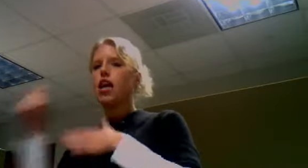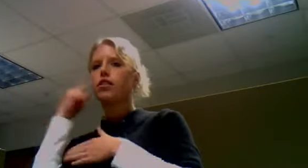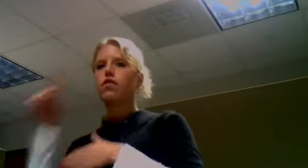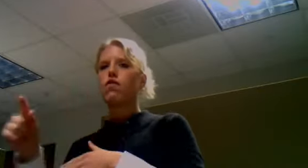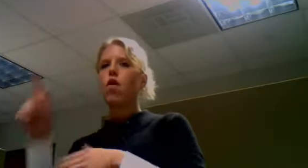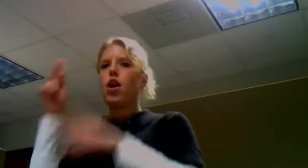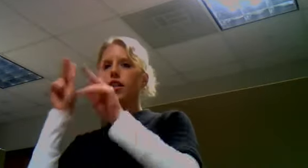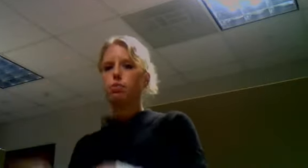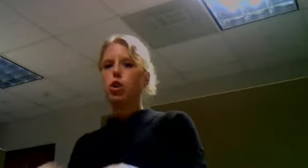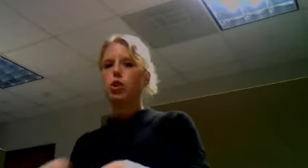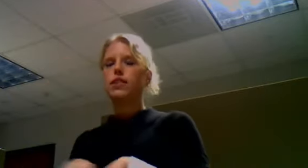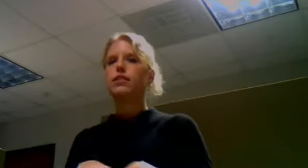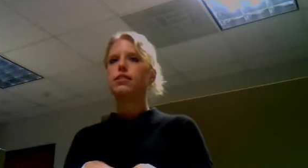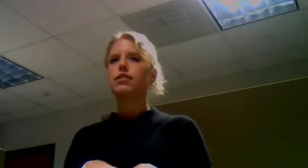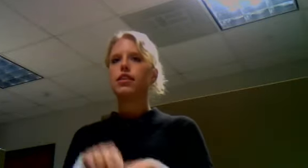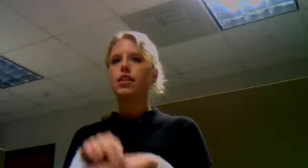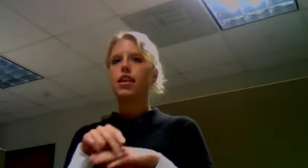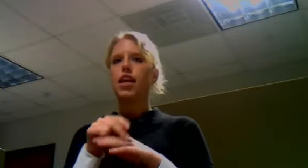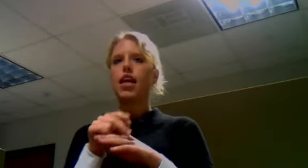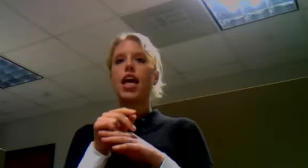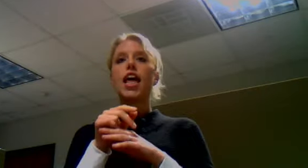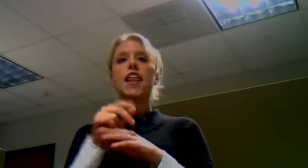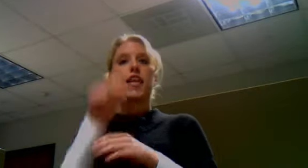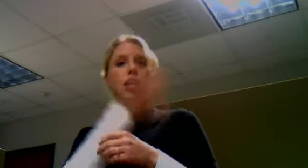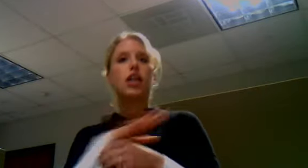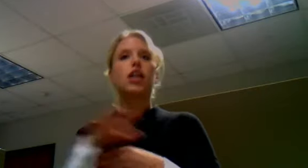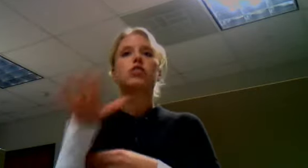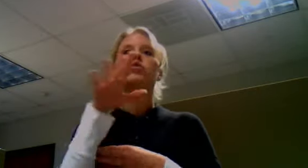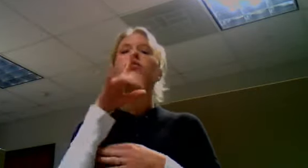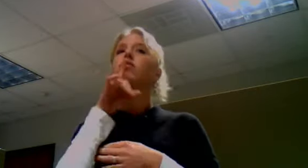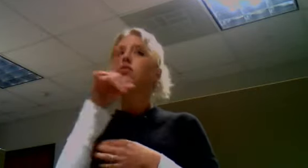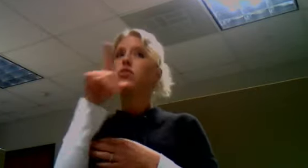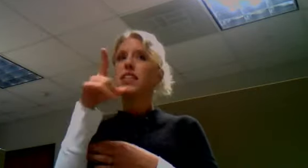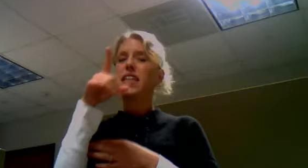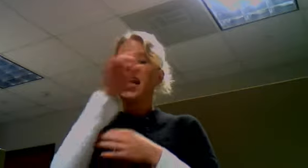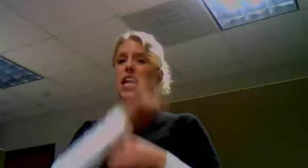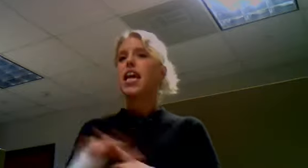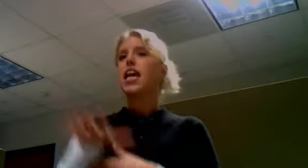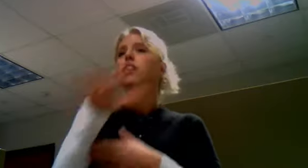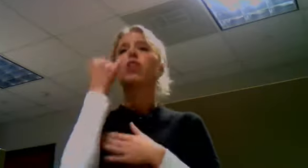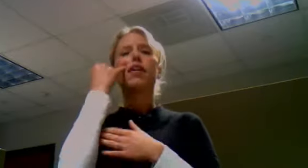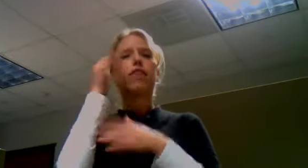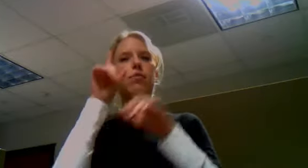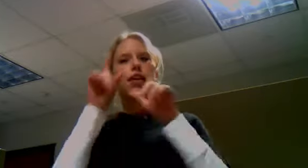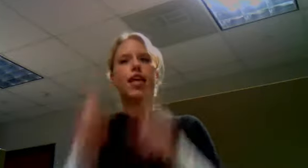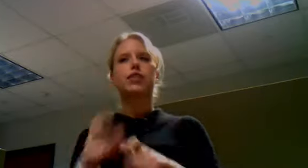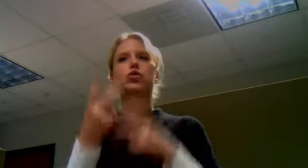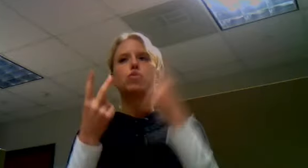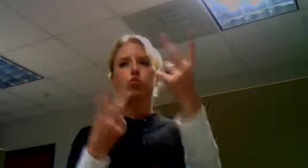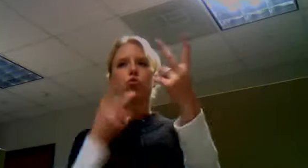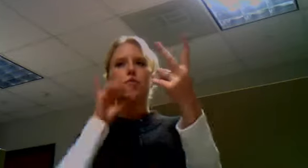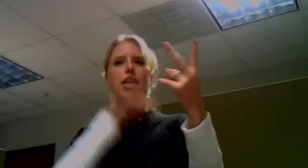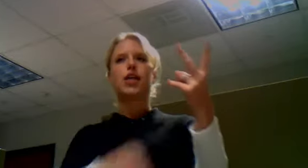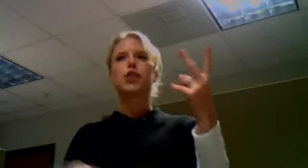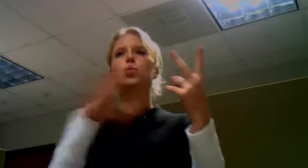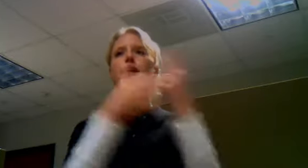GDP. Both countries are in Asia. If I were to ask you which are the two Asian countries and which one